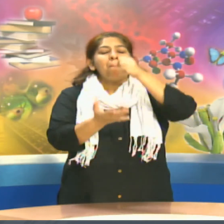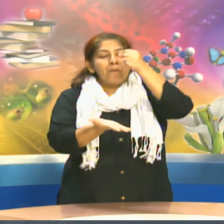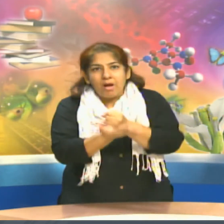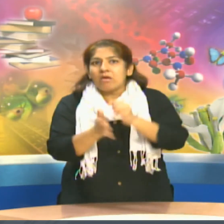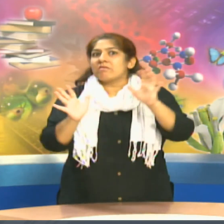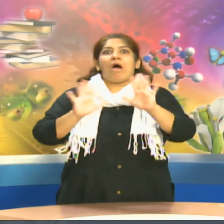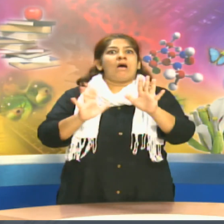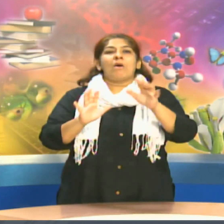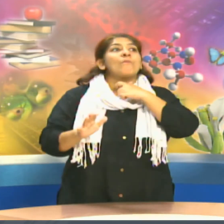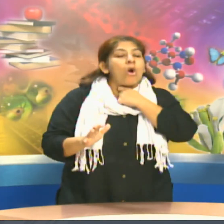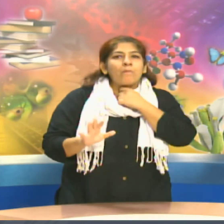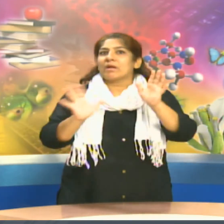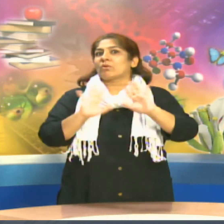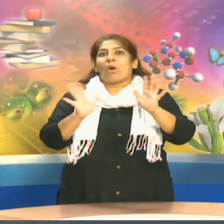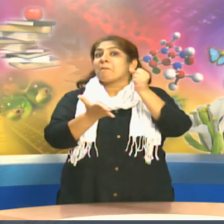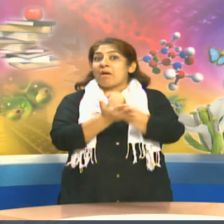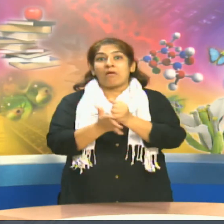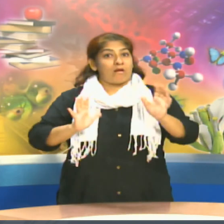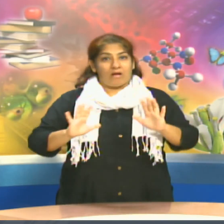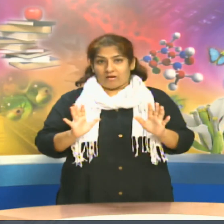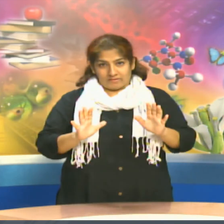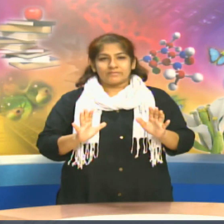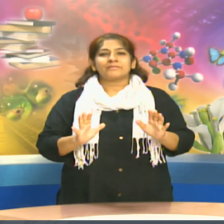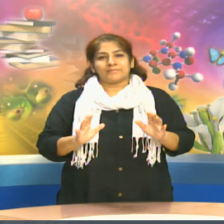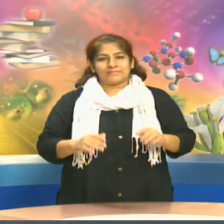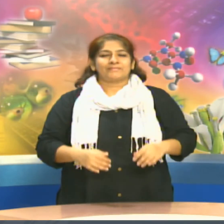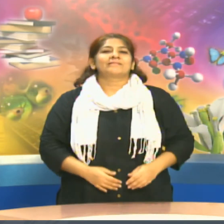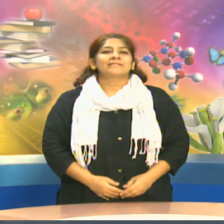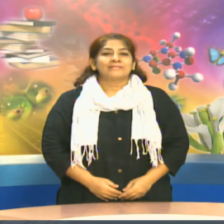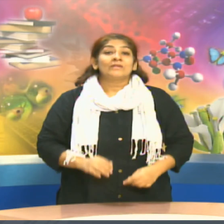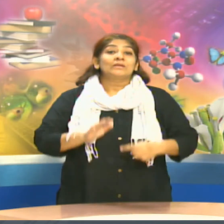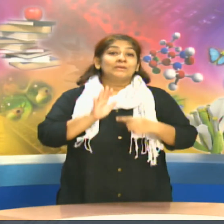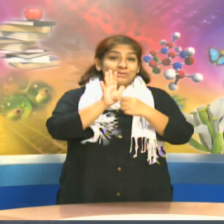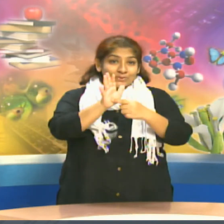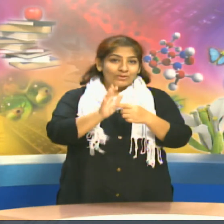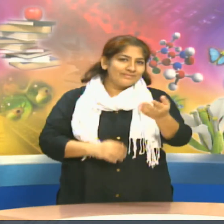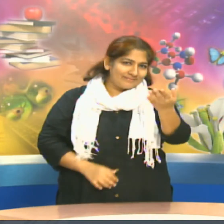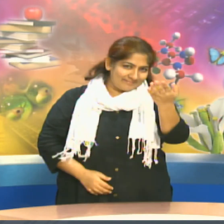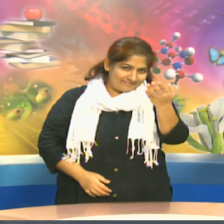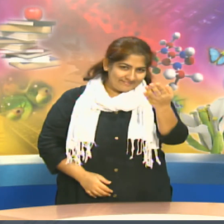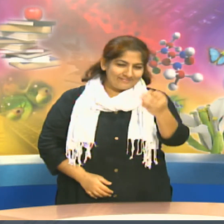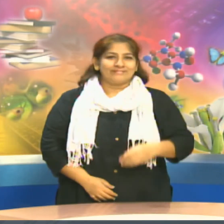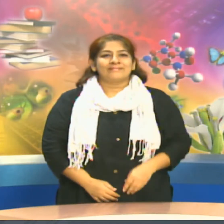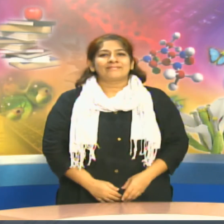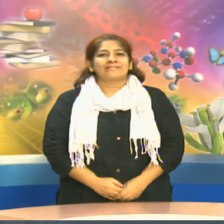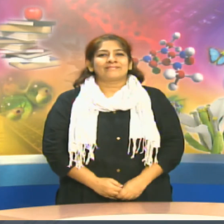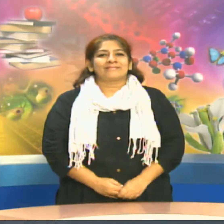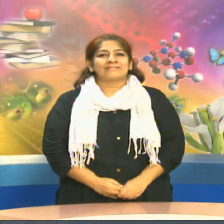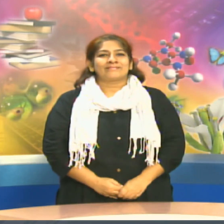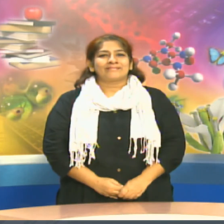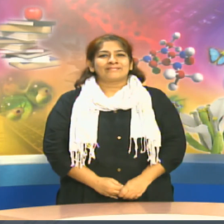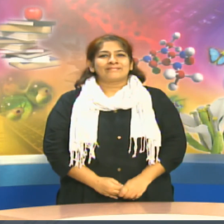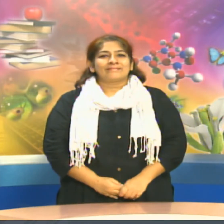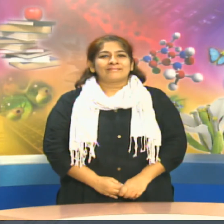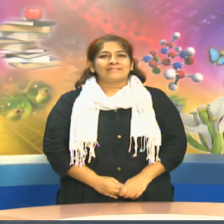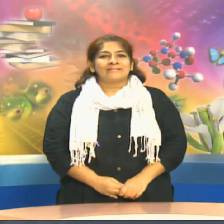So, you can say the planning does not guarantee success. So, now let us have a look at